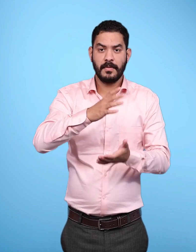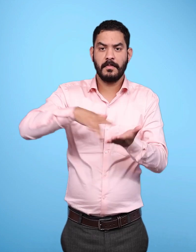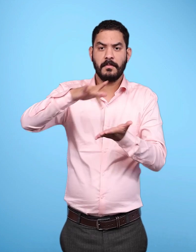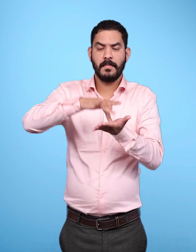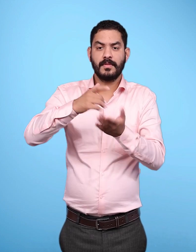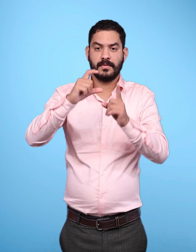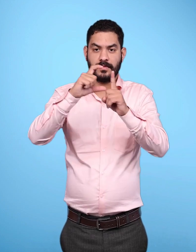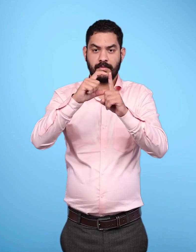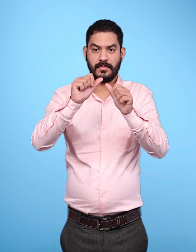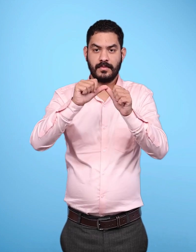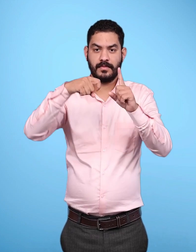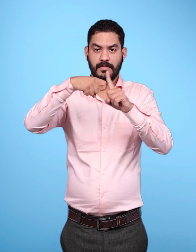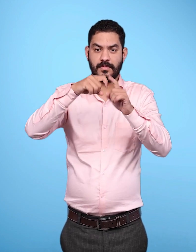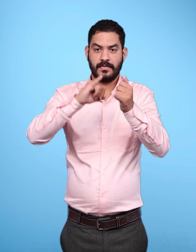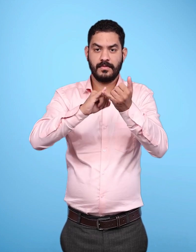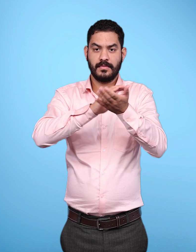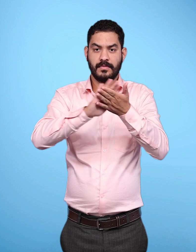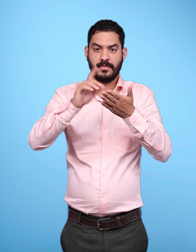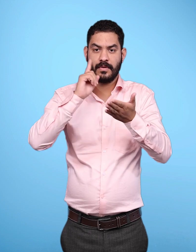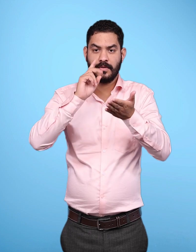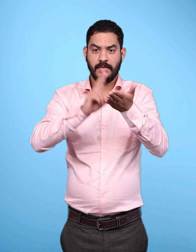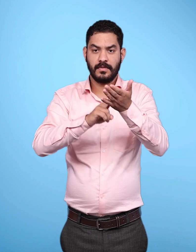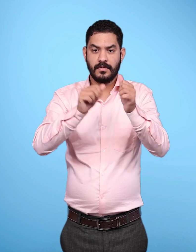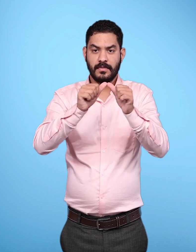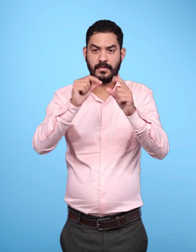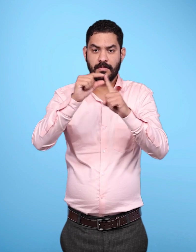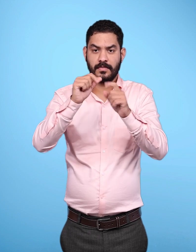C. There were 12 rulers in Dakshin Path.